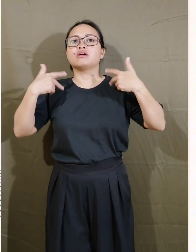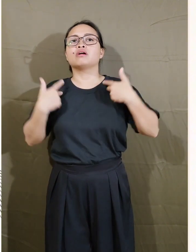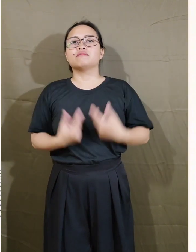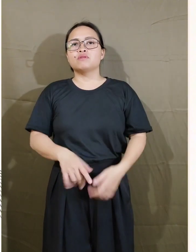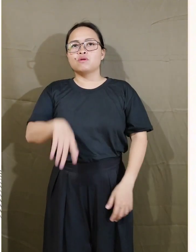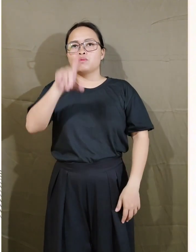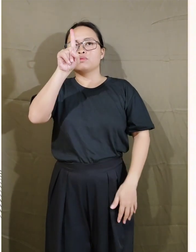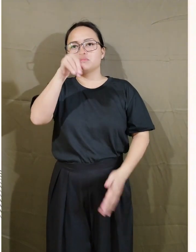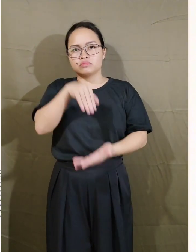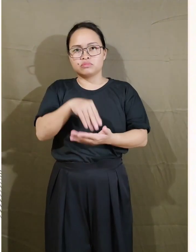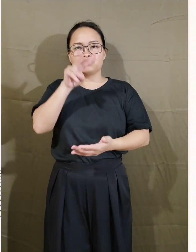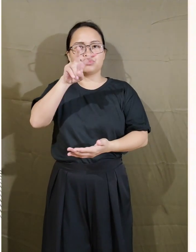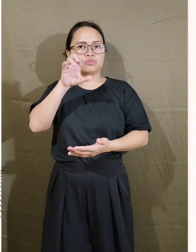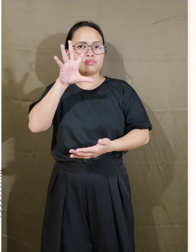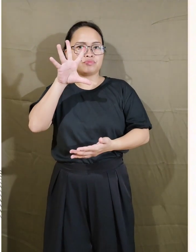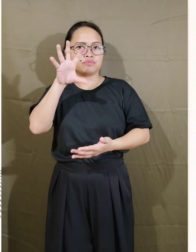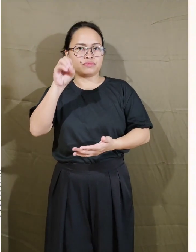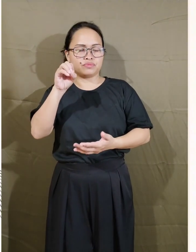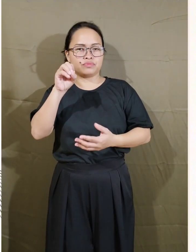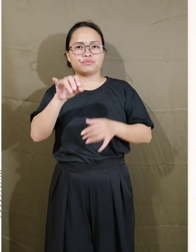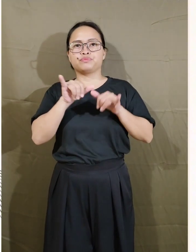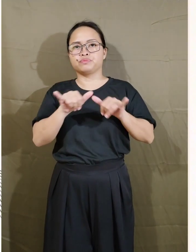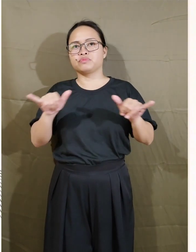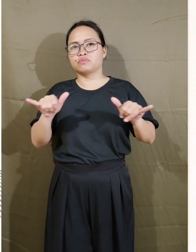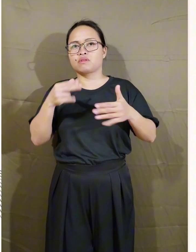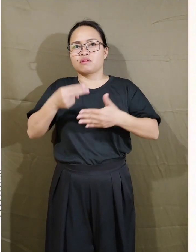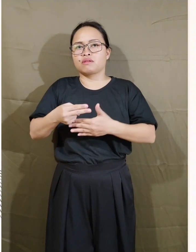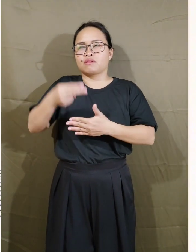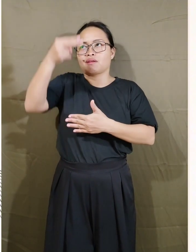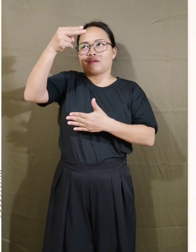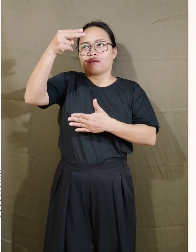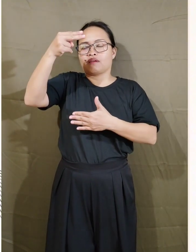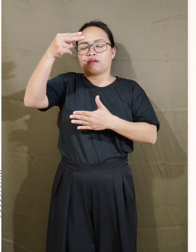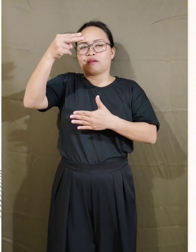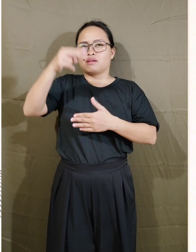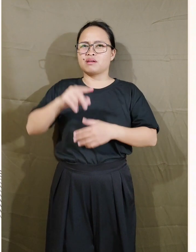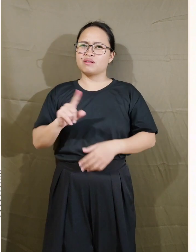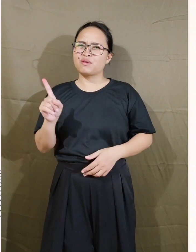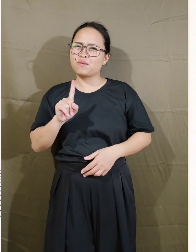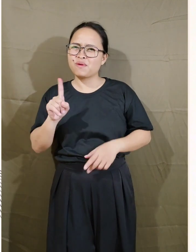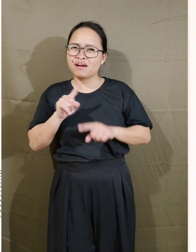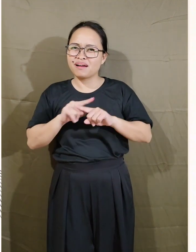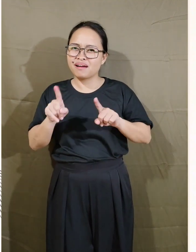1,250 meters high. What is the difference between their heights?